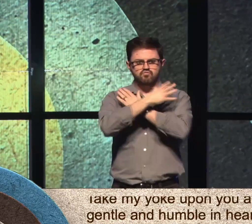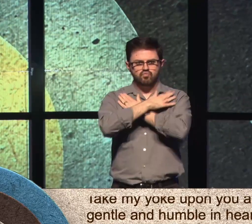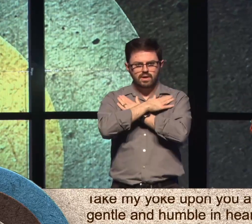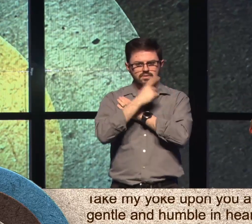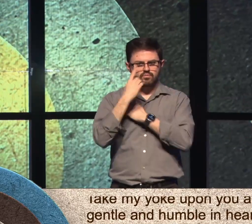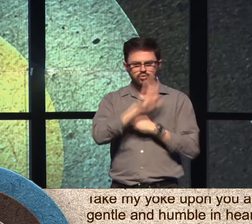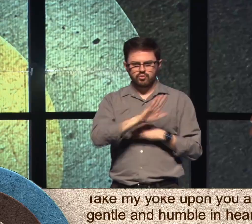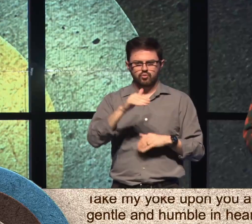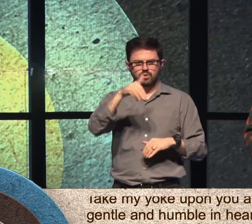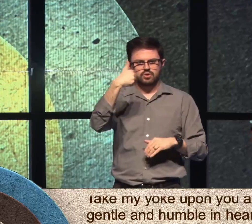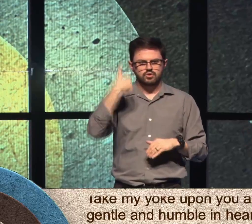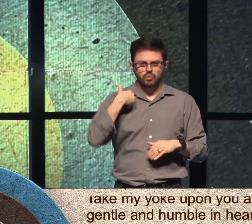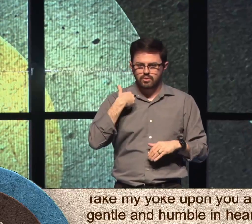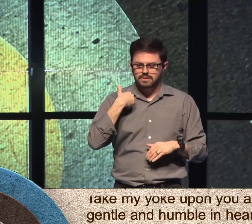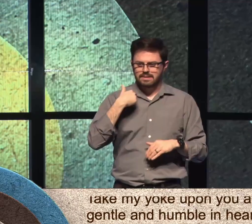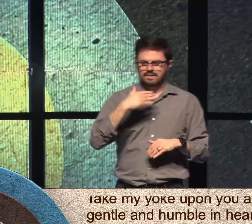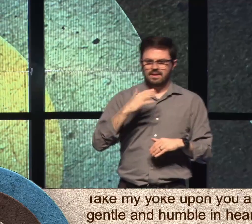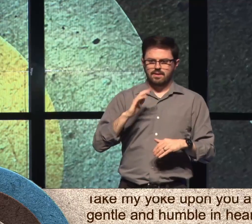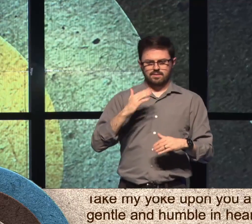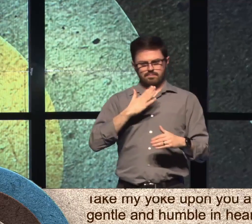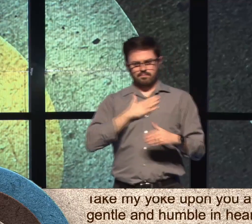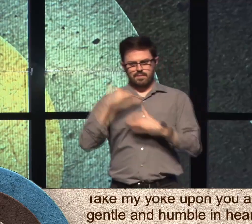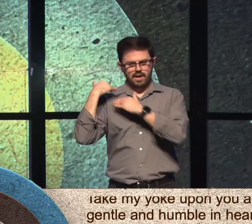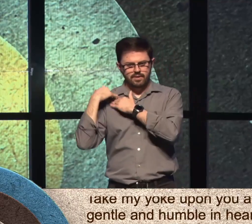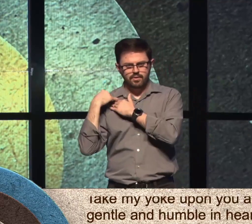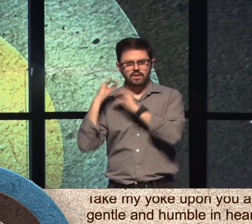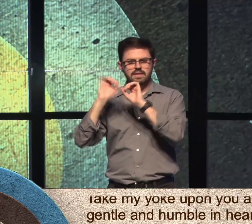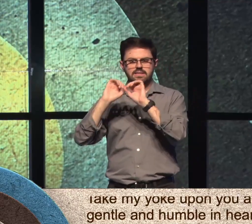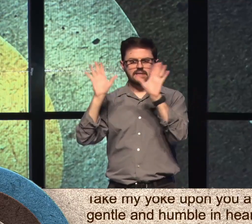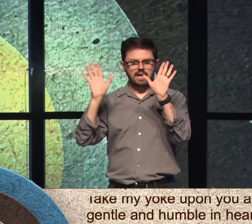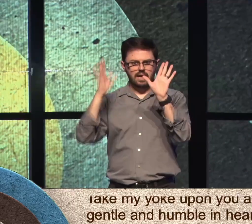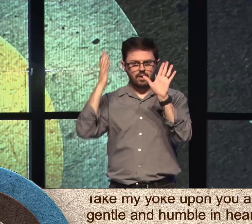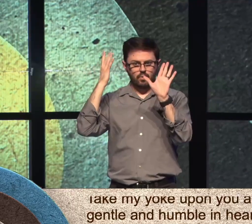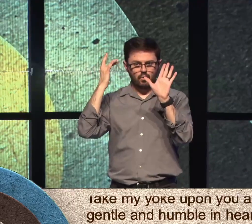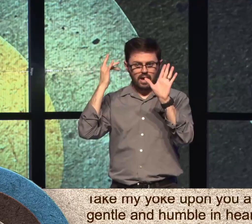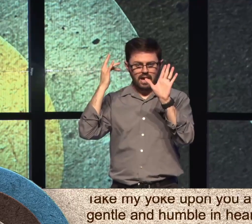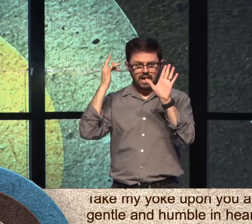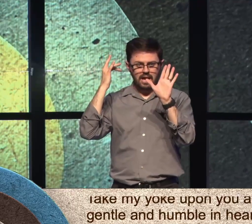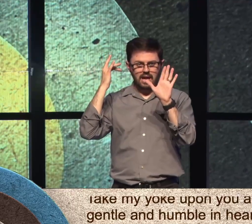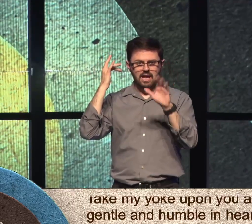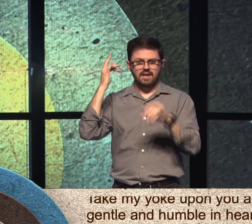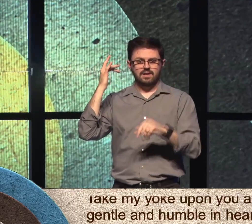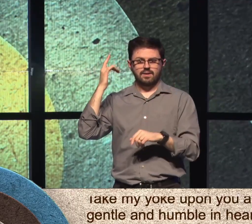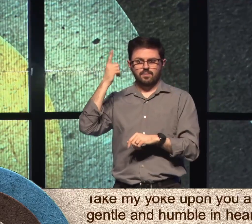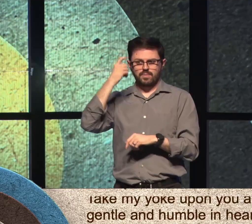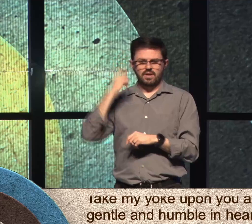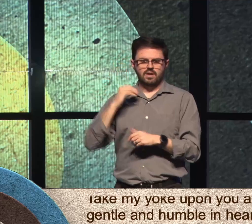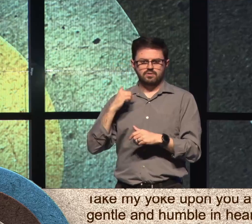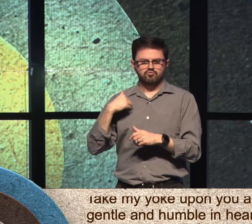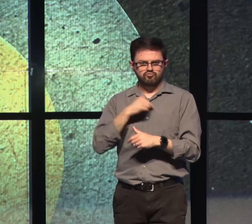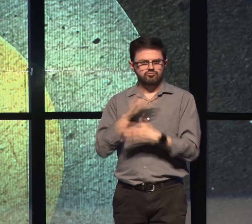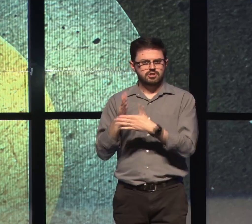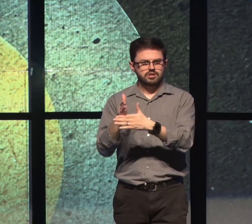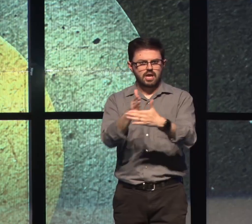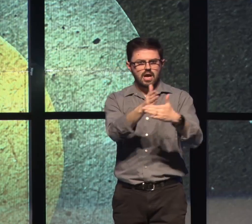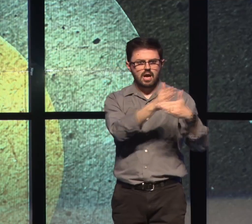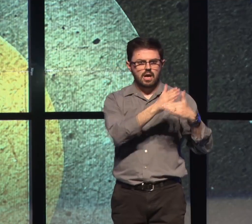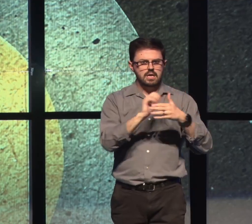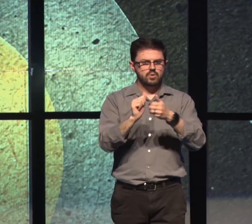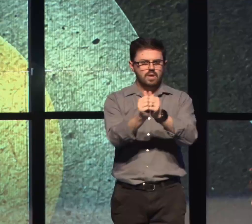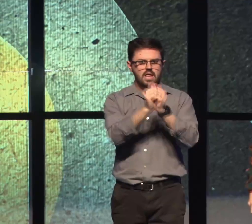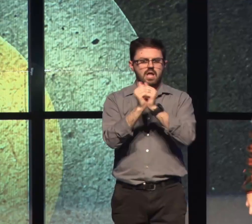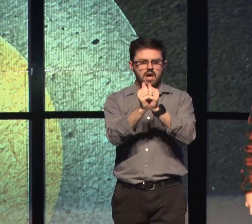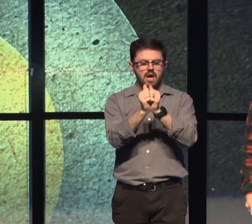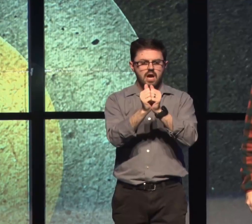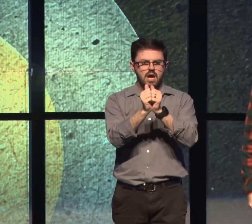is easy and my burden is light." And the burden is light because it is shared. The